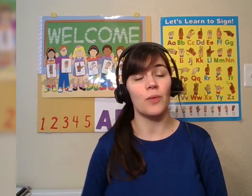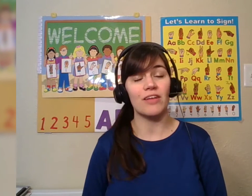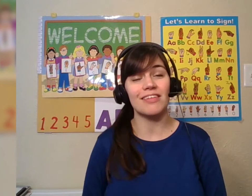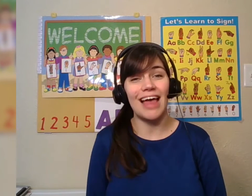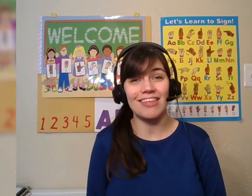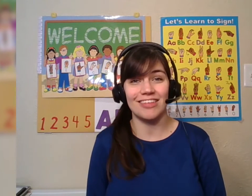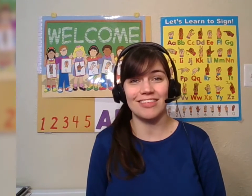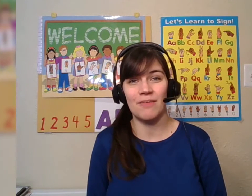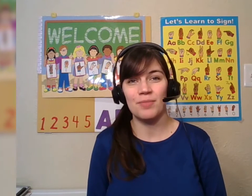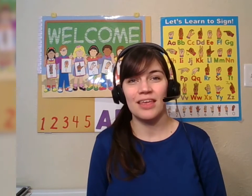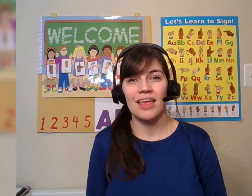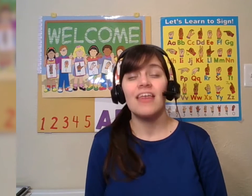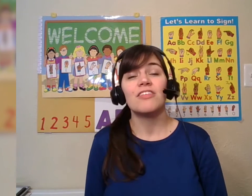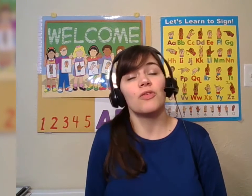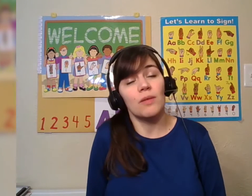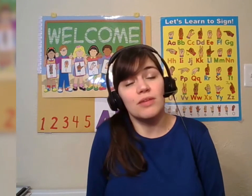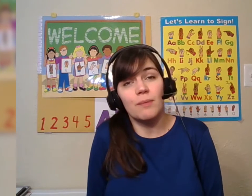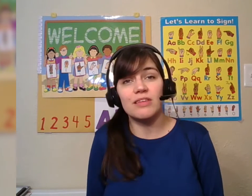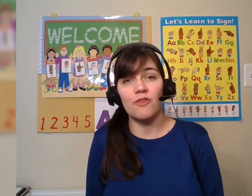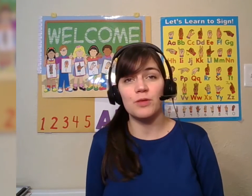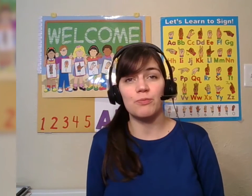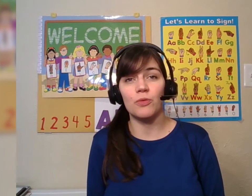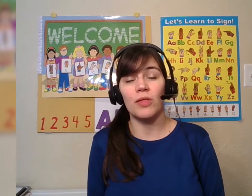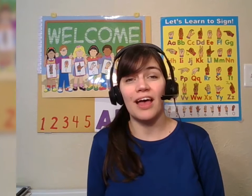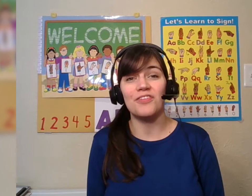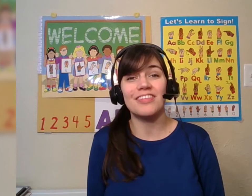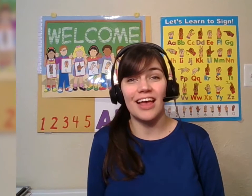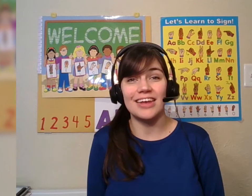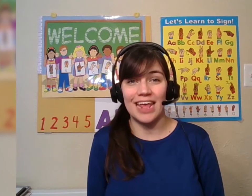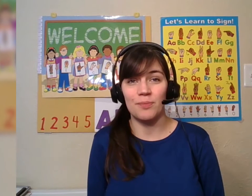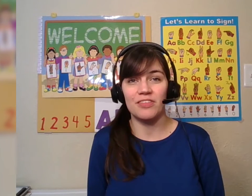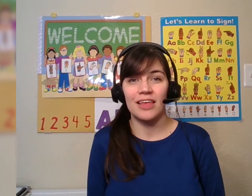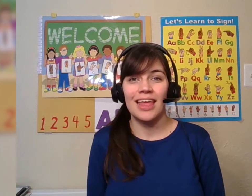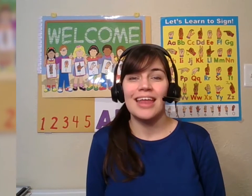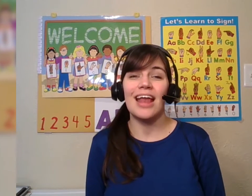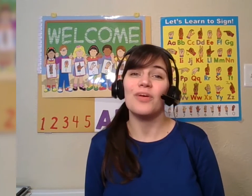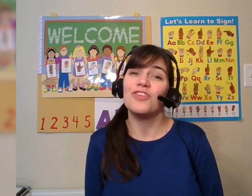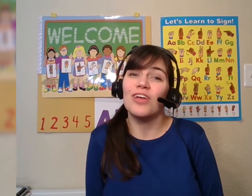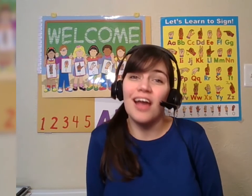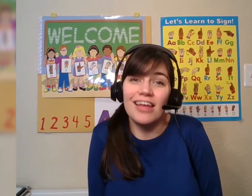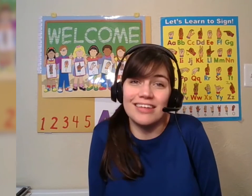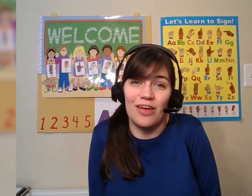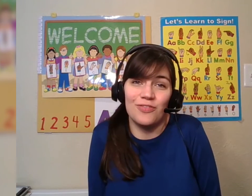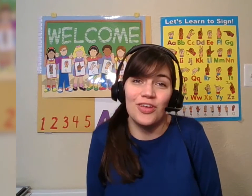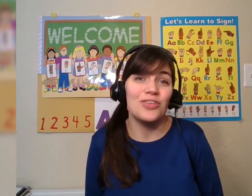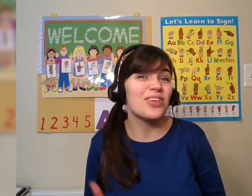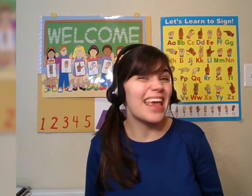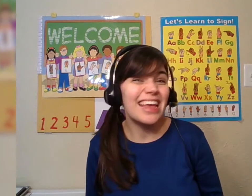wears glasses. So sometimes deaf people will have sign names. Now, if you're not deaf, you can't